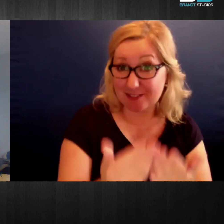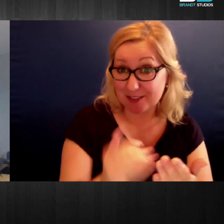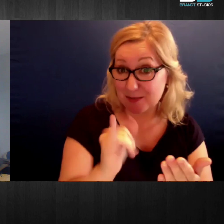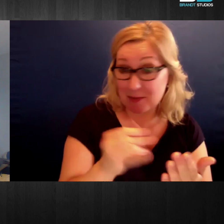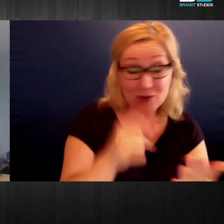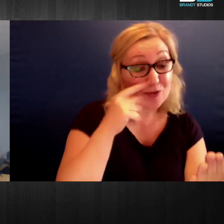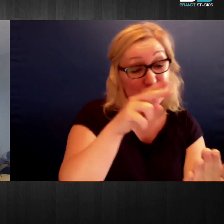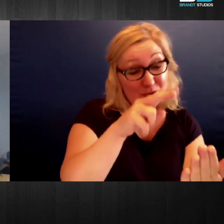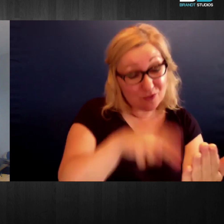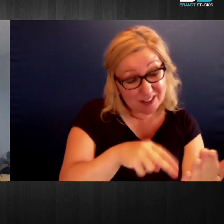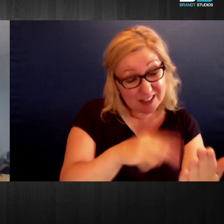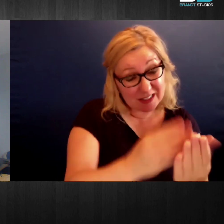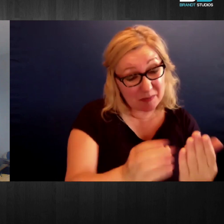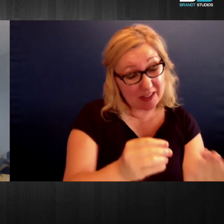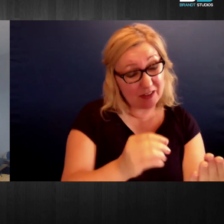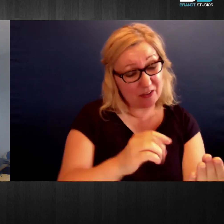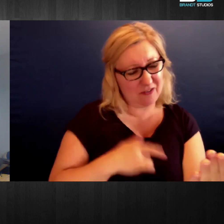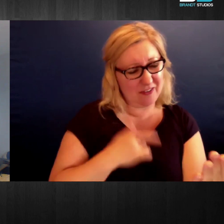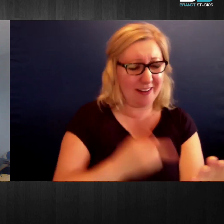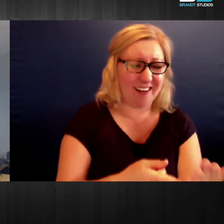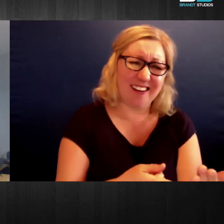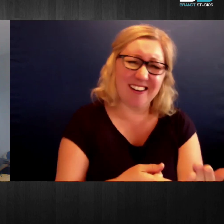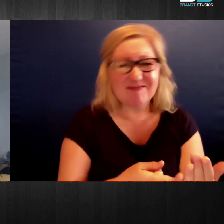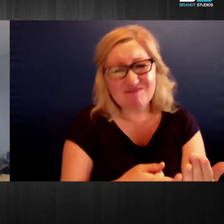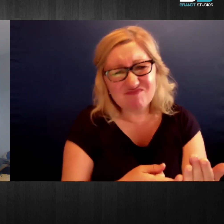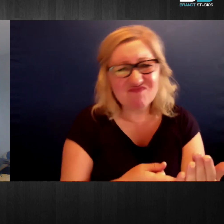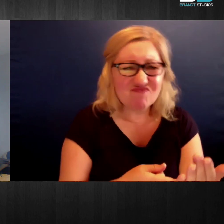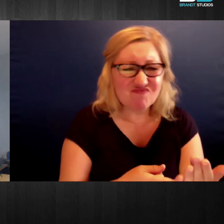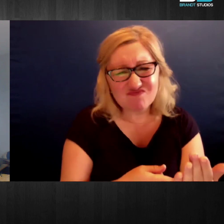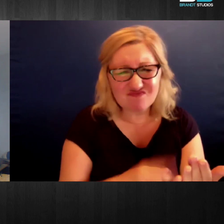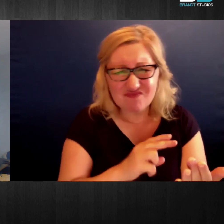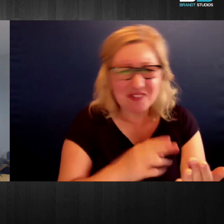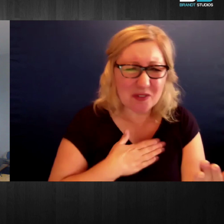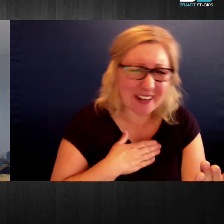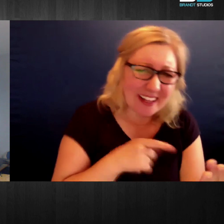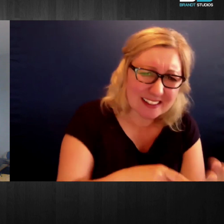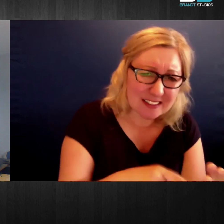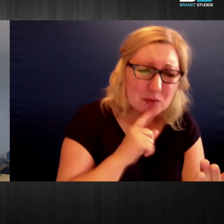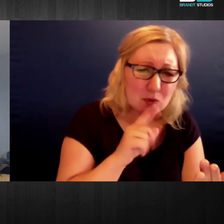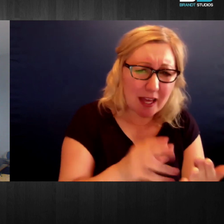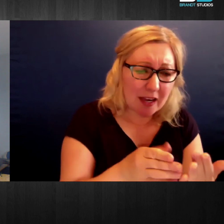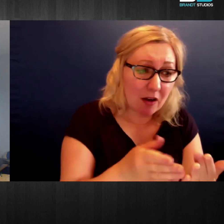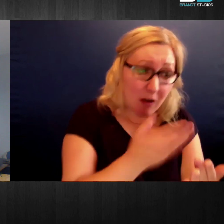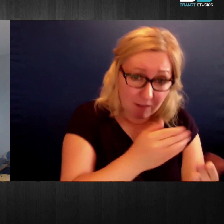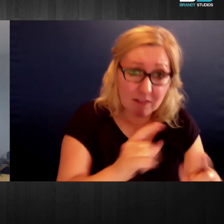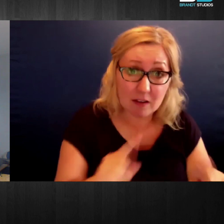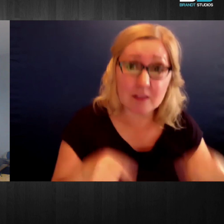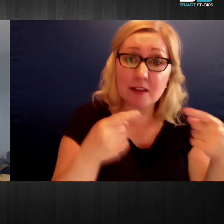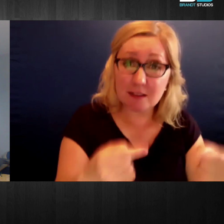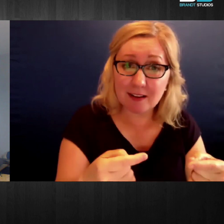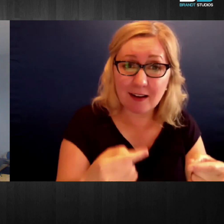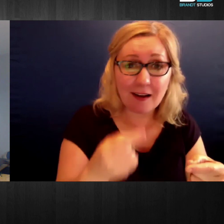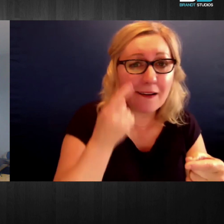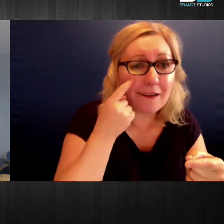further move on to find something you do enjoy, which allows to develop your individual tastes. Another one would be alternative